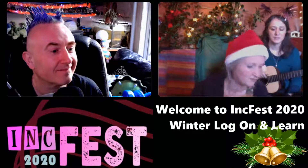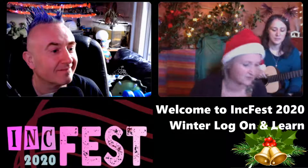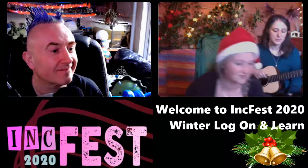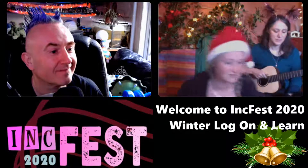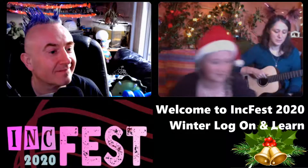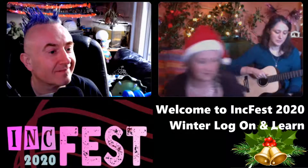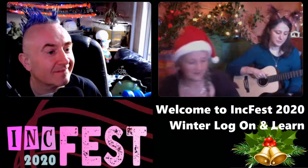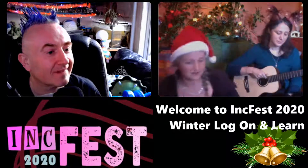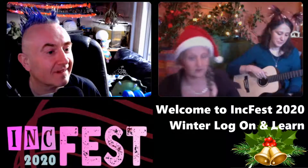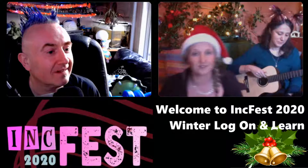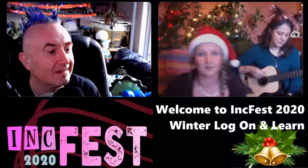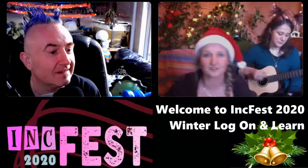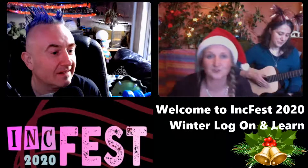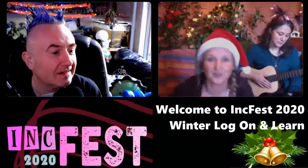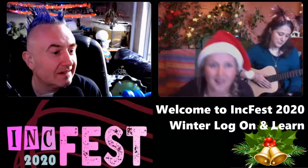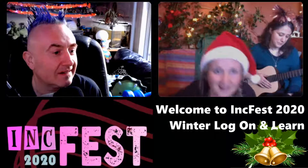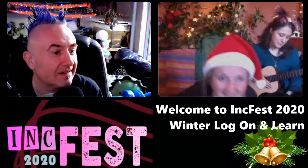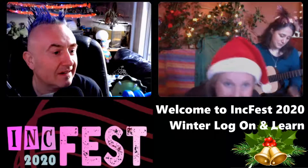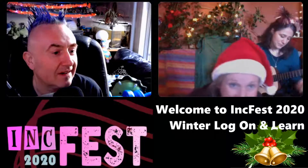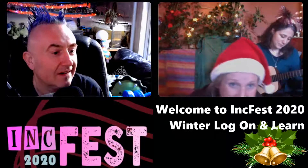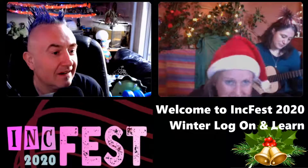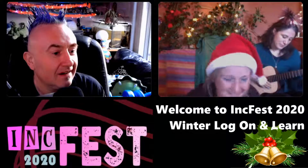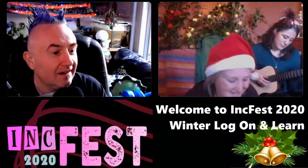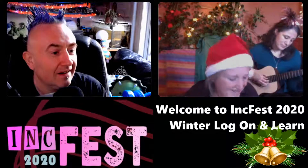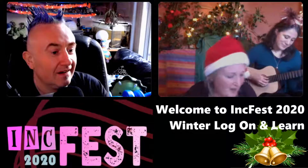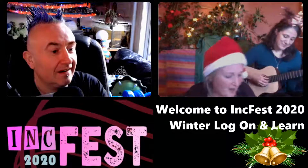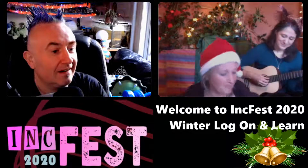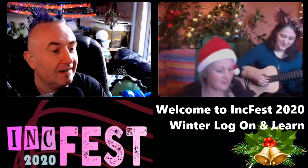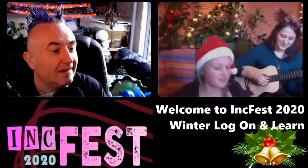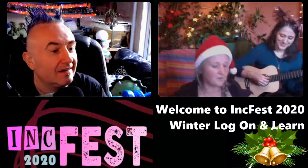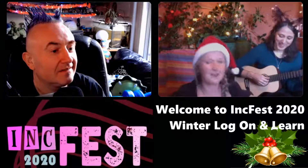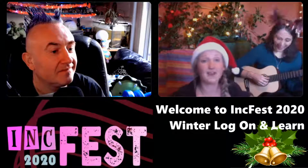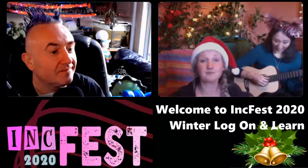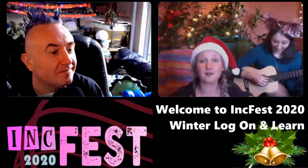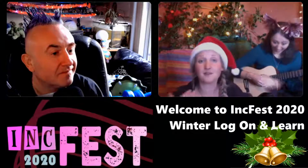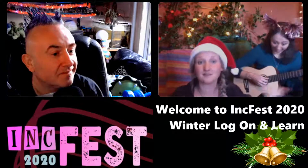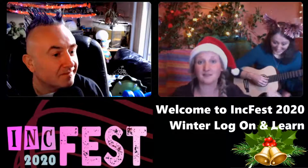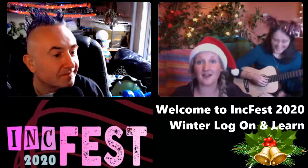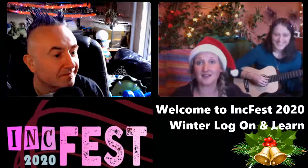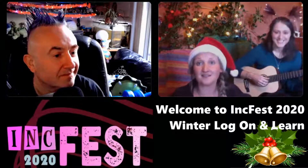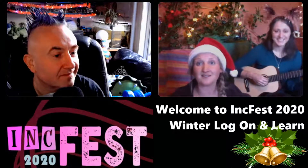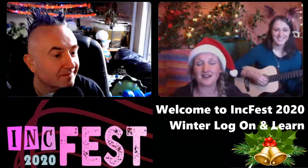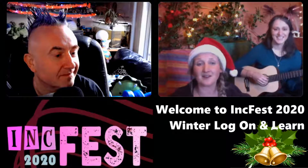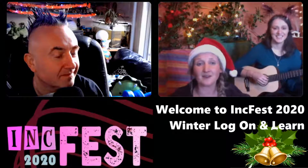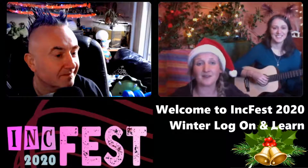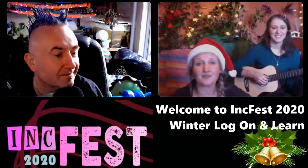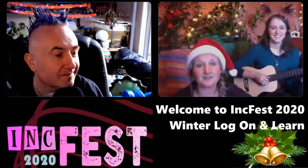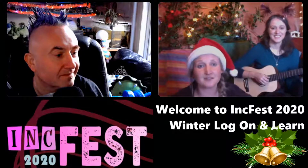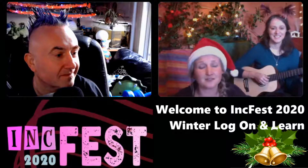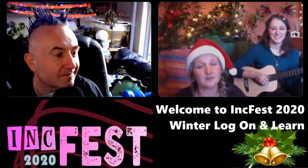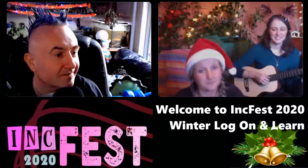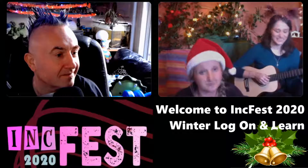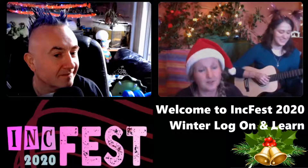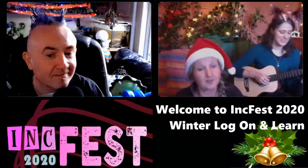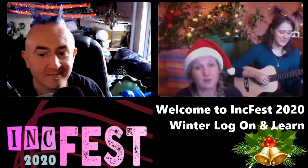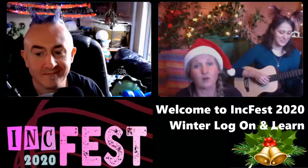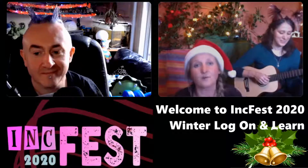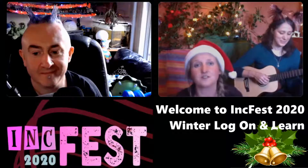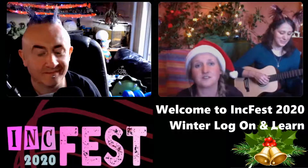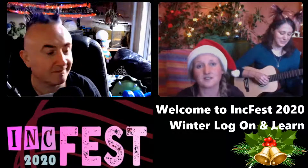us to sing that song as much as we can. So we're getting right to the end now, and this is a song which is going to take a